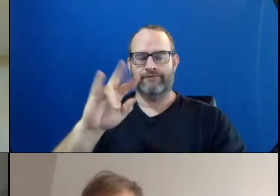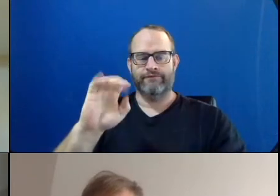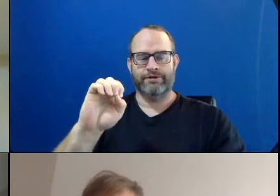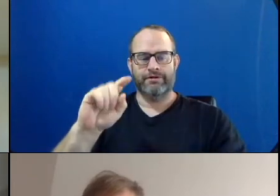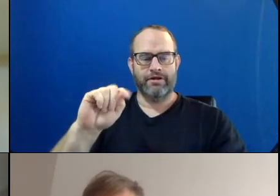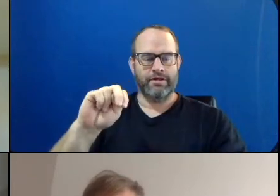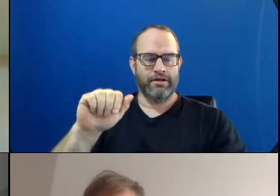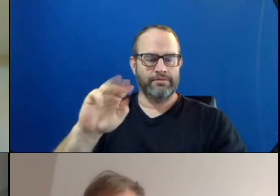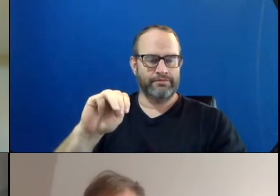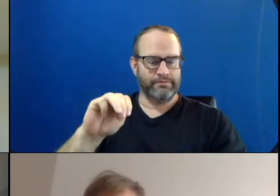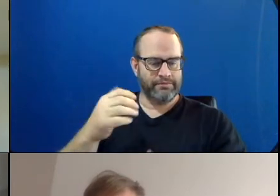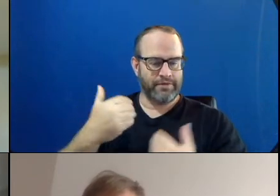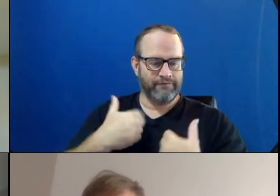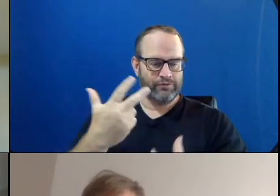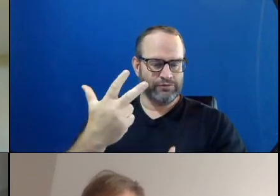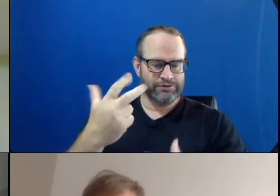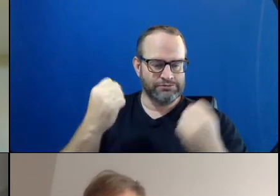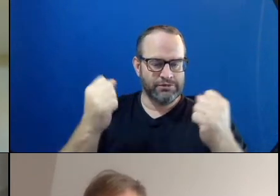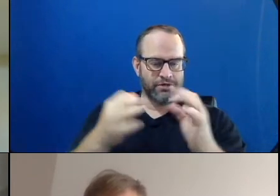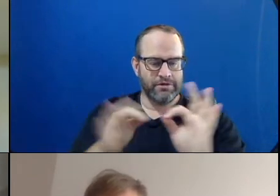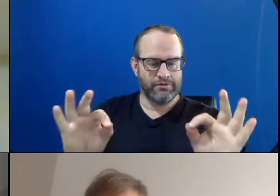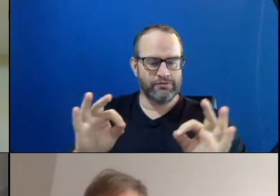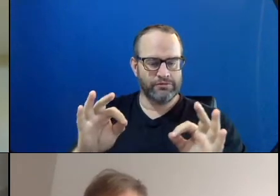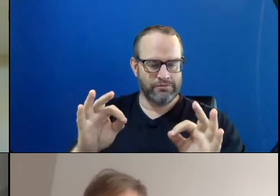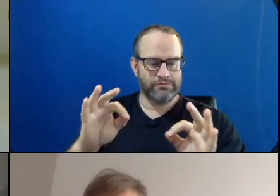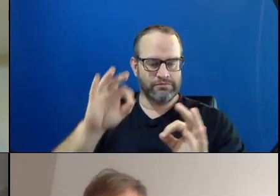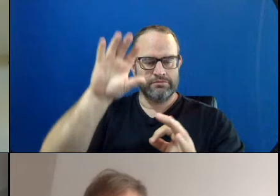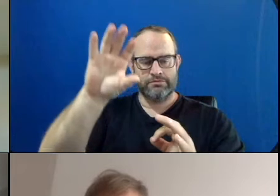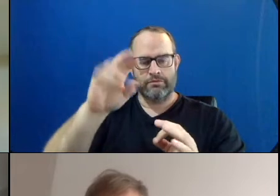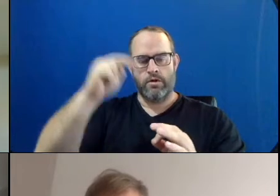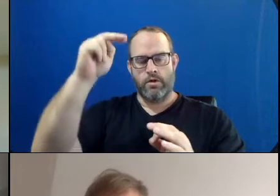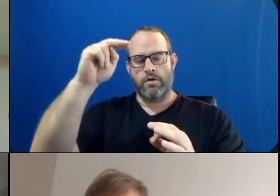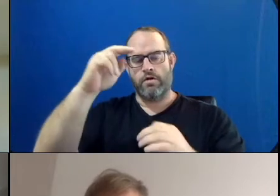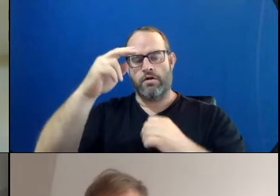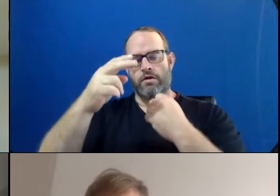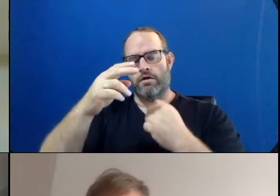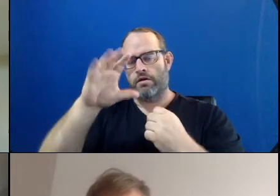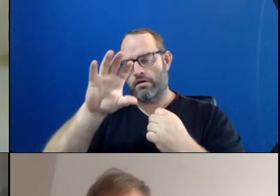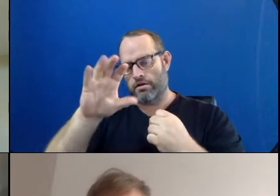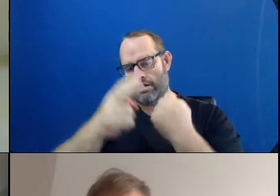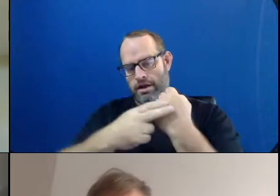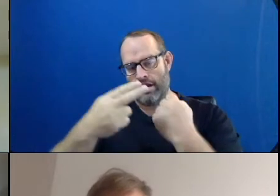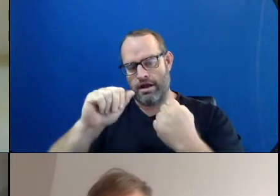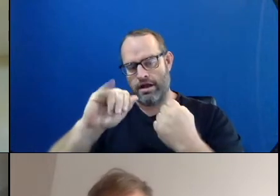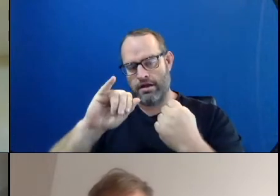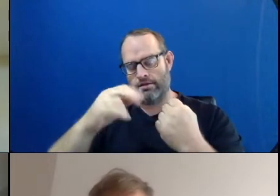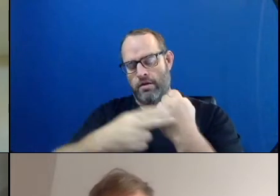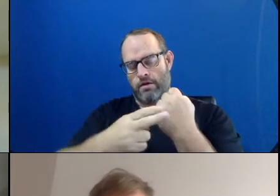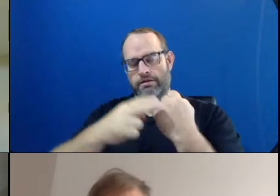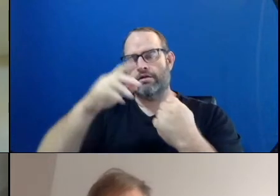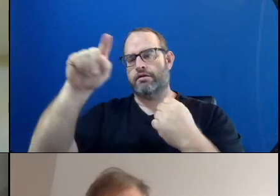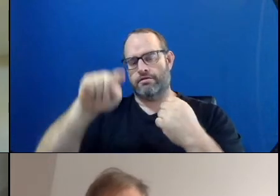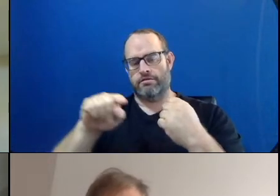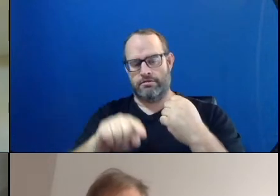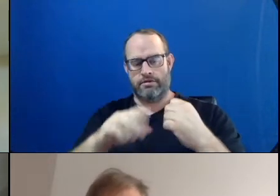we might have 4 to 5 different variations of sign language or languages or accents per se within one country. And so we are trying to